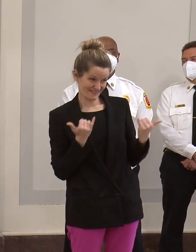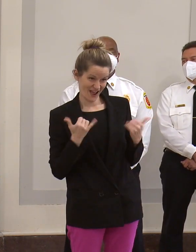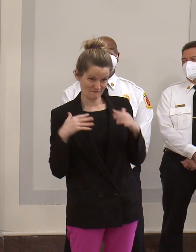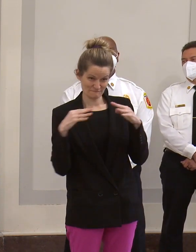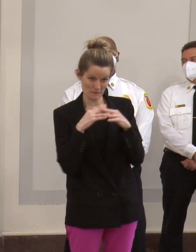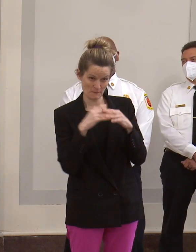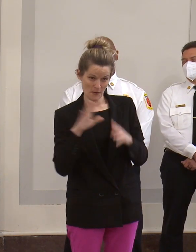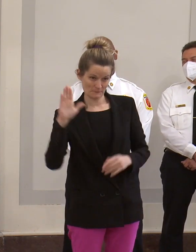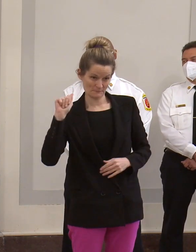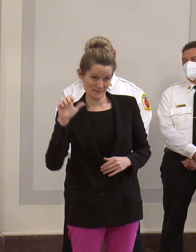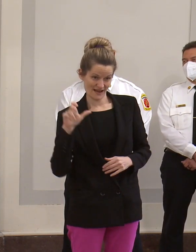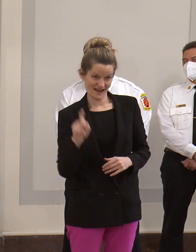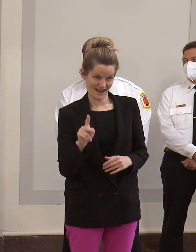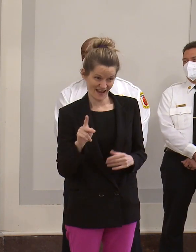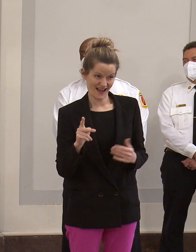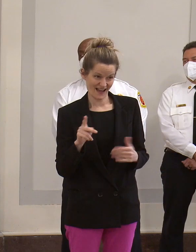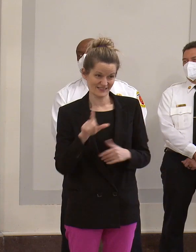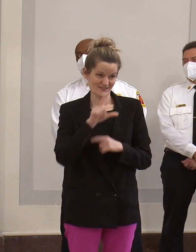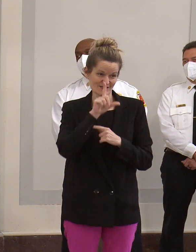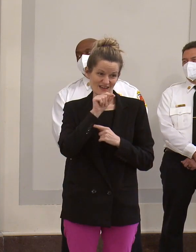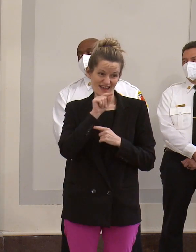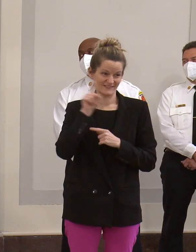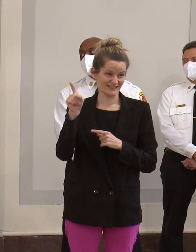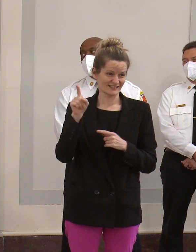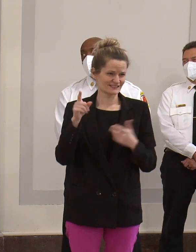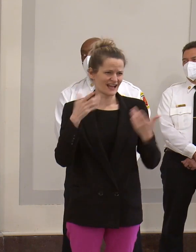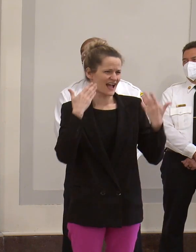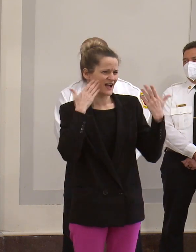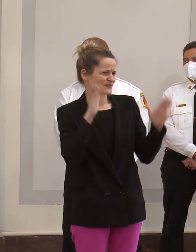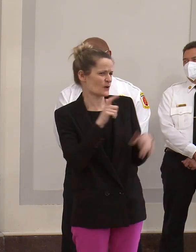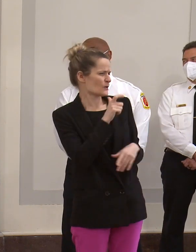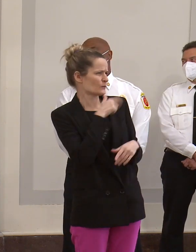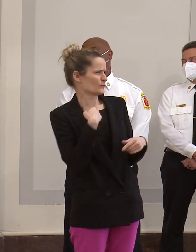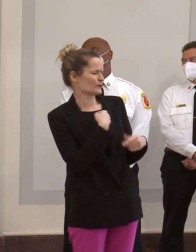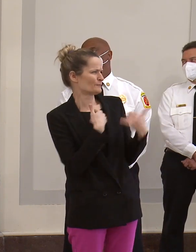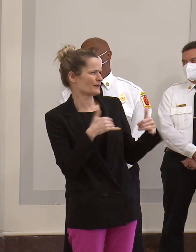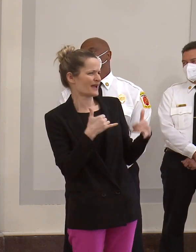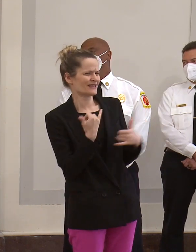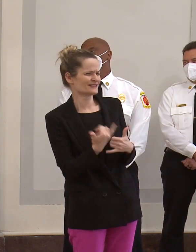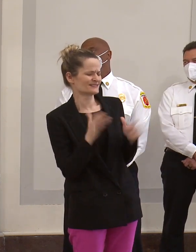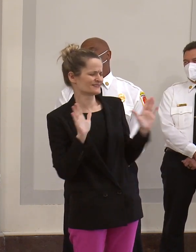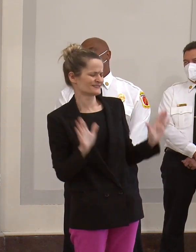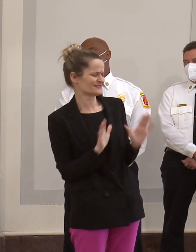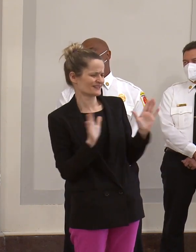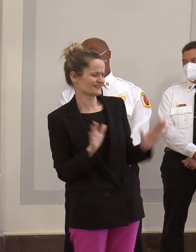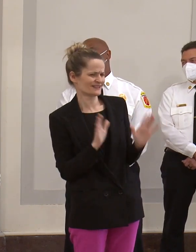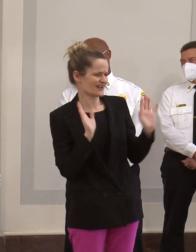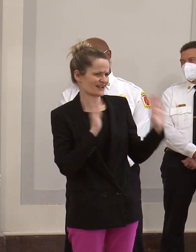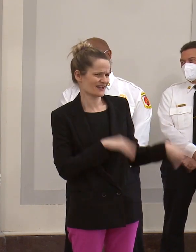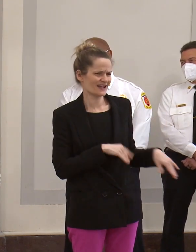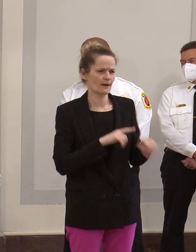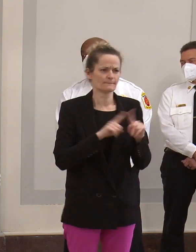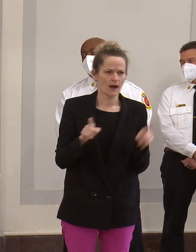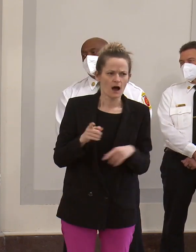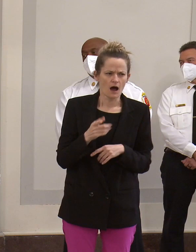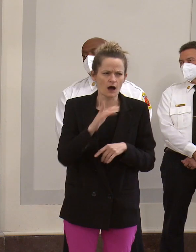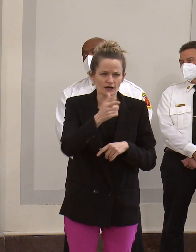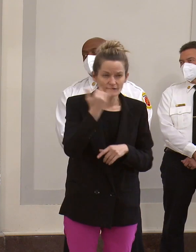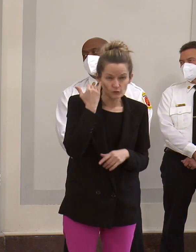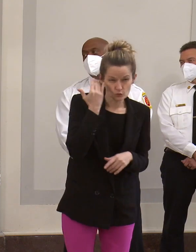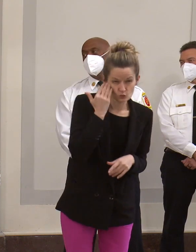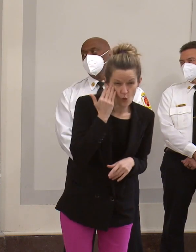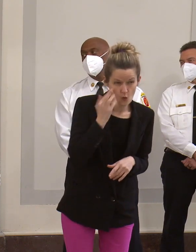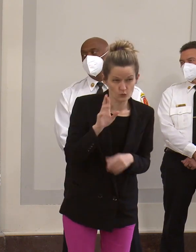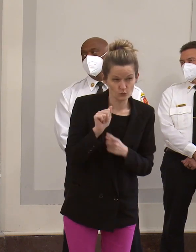Los Reno, whatever they're called, on Monday night. And let me just say, if you're not understanding that our Ravens will be continuing in the